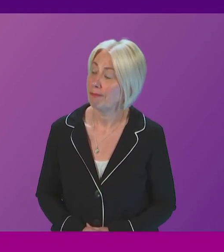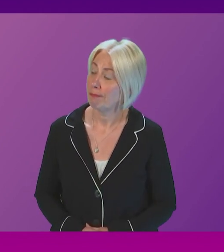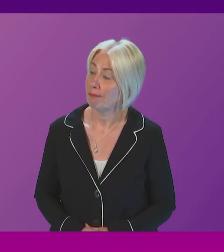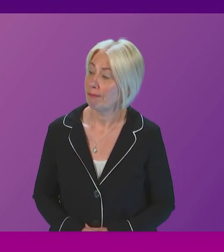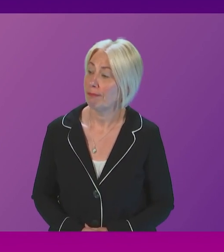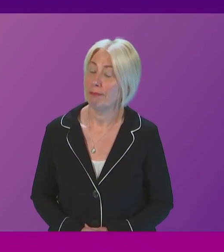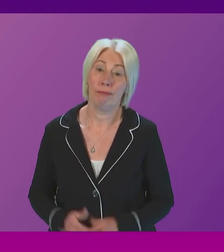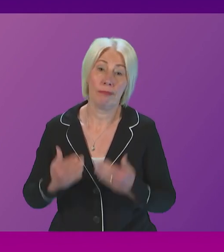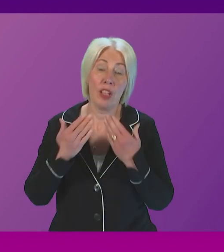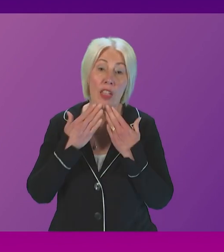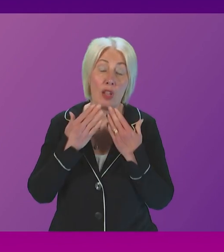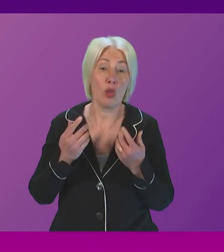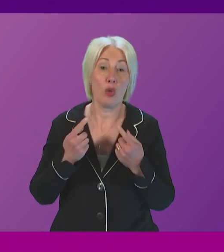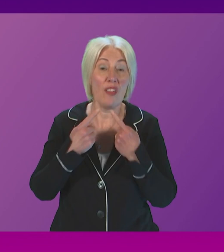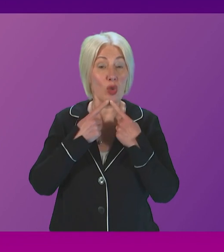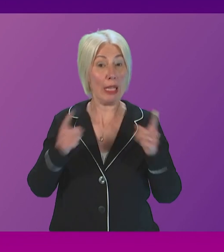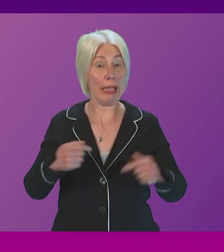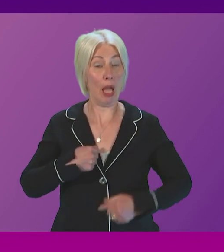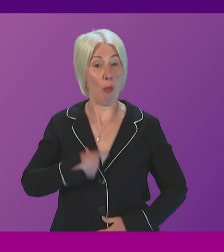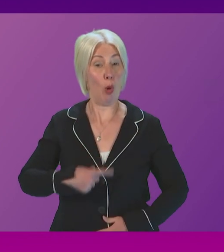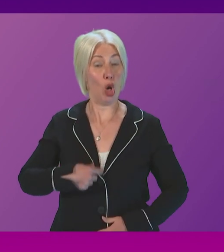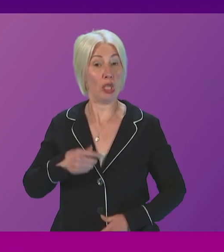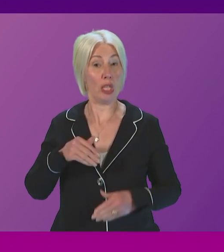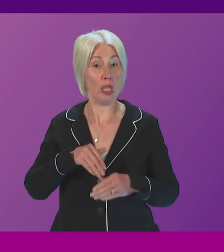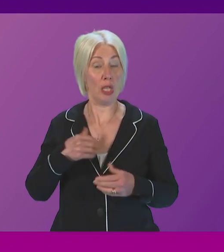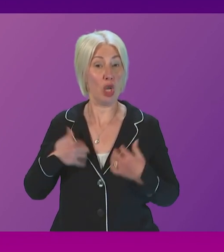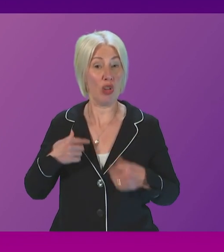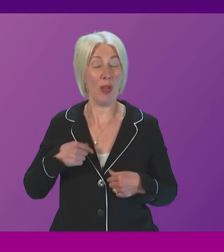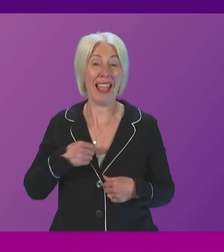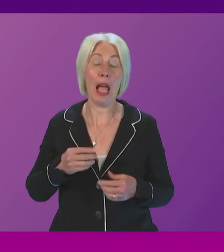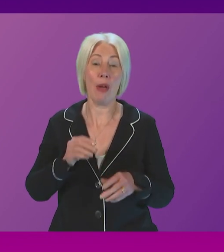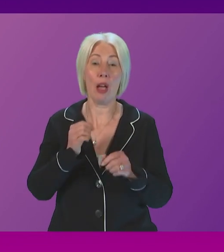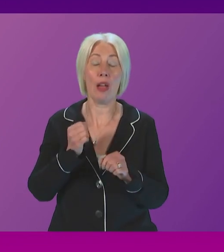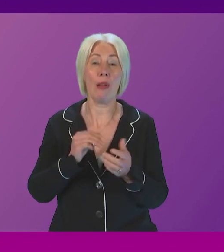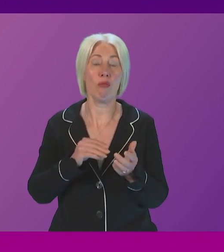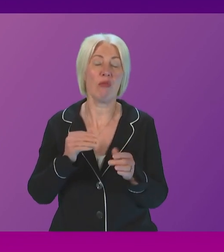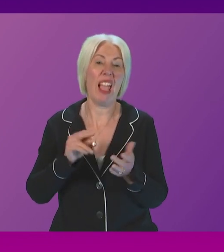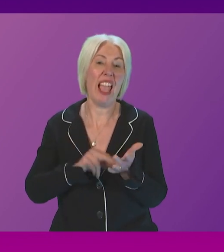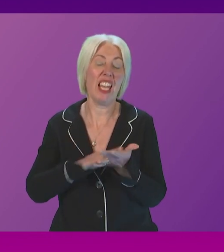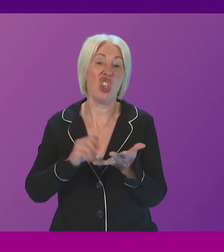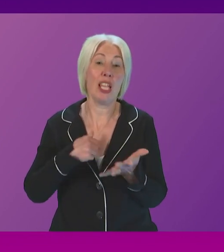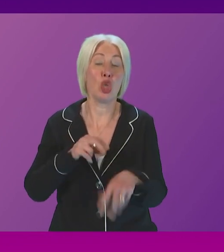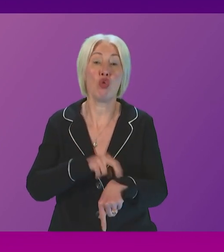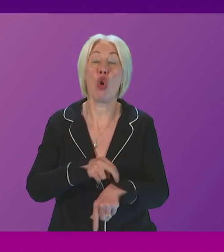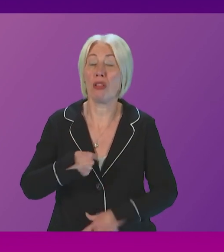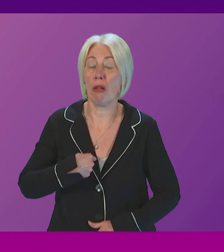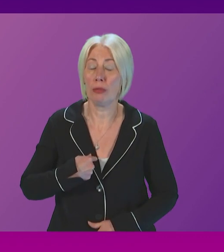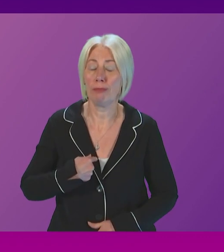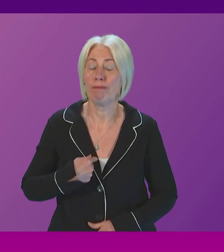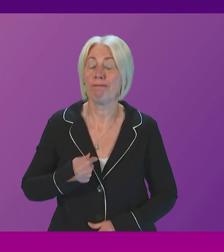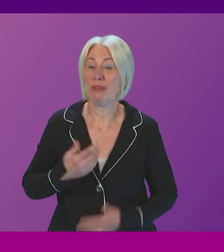Thank you. And I wish to declare a personal interest as a practicing NHS doctor. Today, sadly, we're discussing